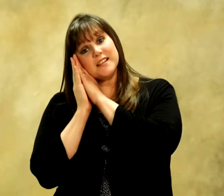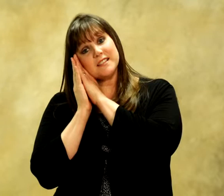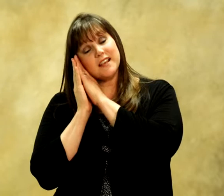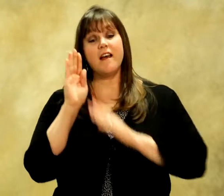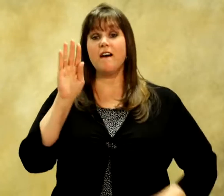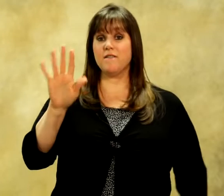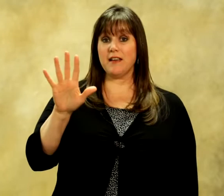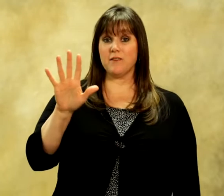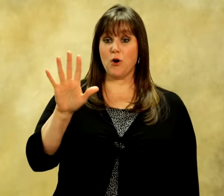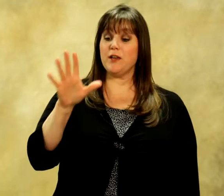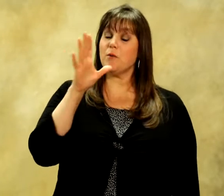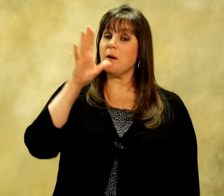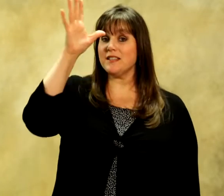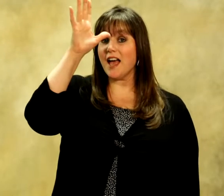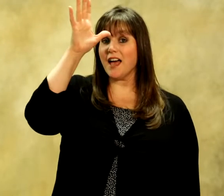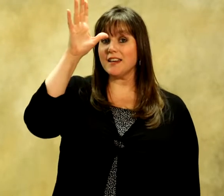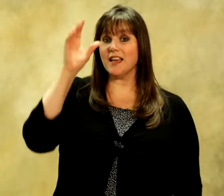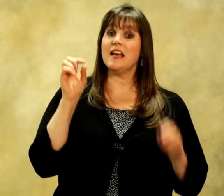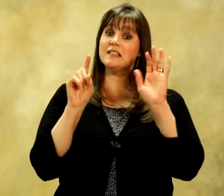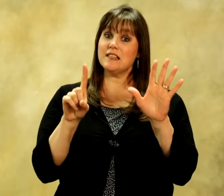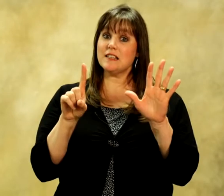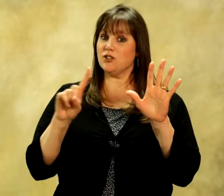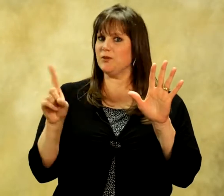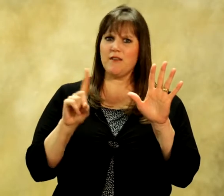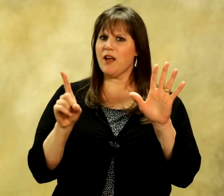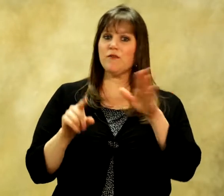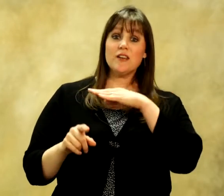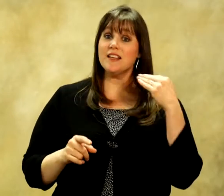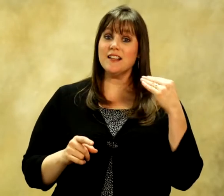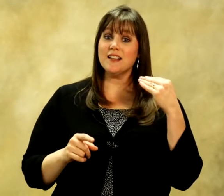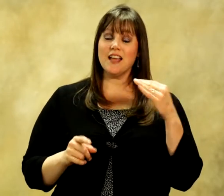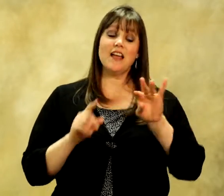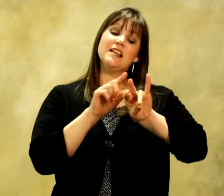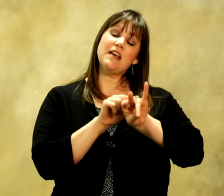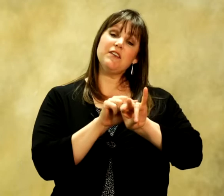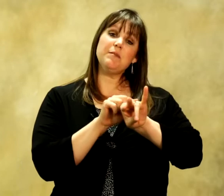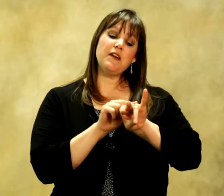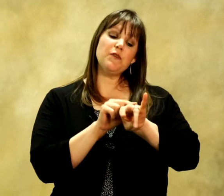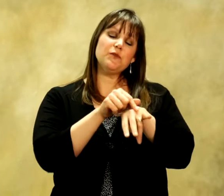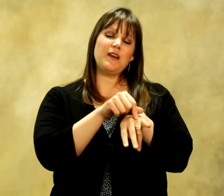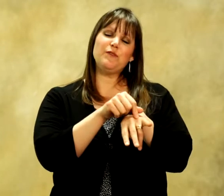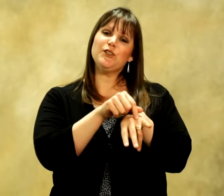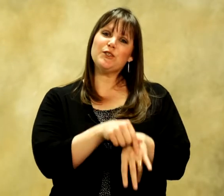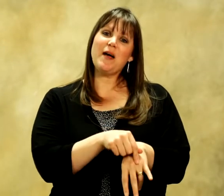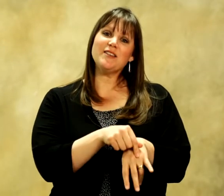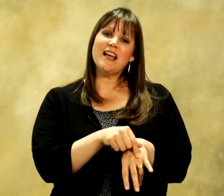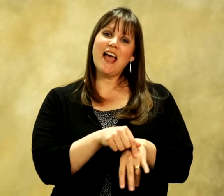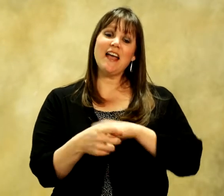rest. 5, obey your mom and dad. 6, don't ever, ever kill. 7, be faithful to your spouse. And